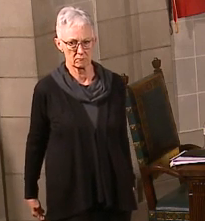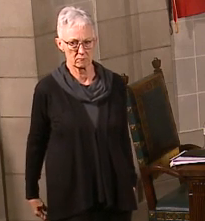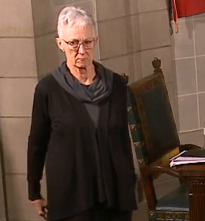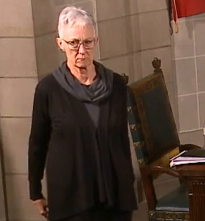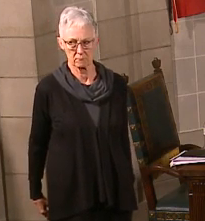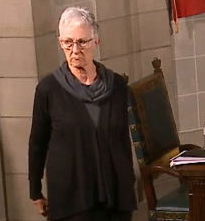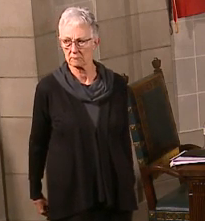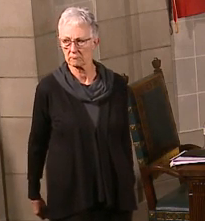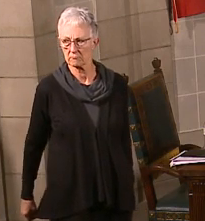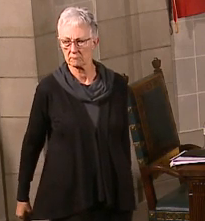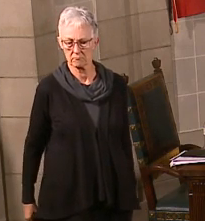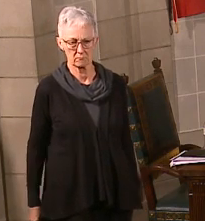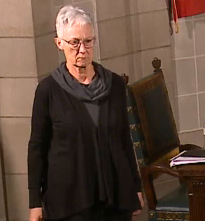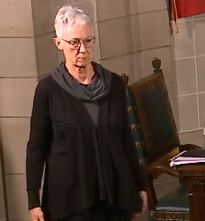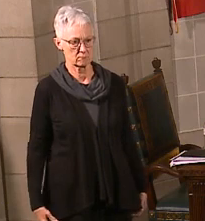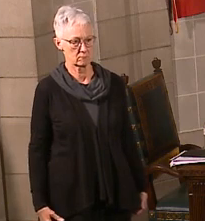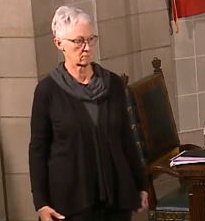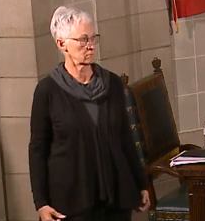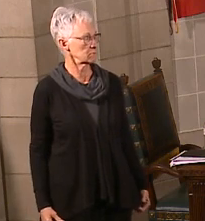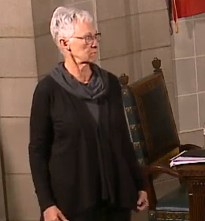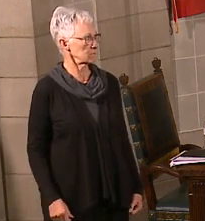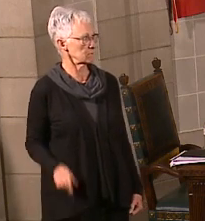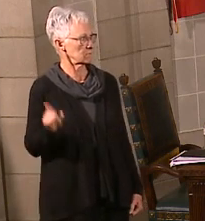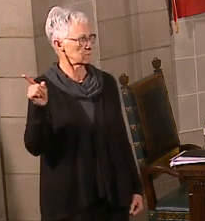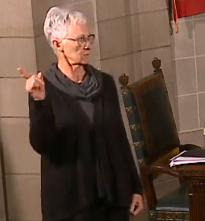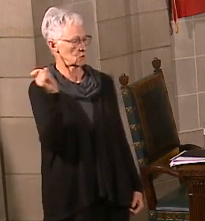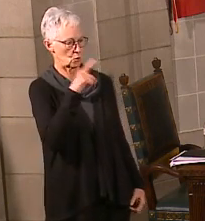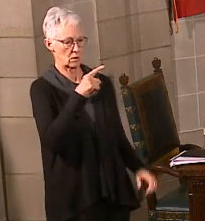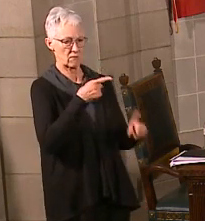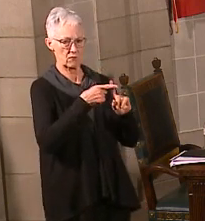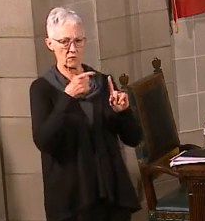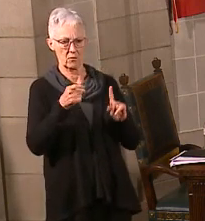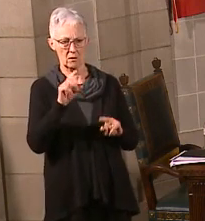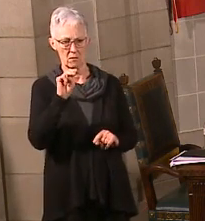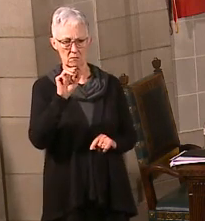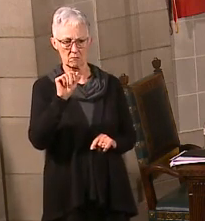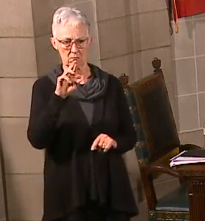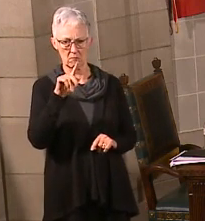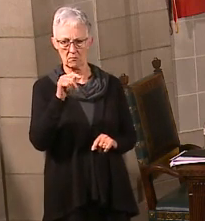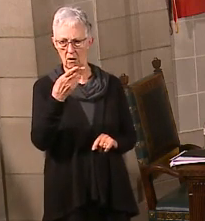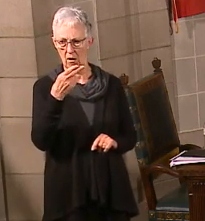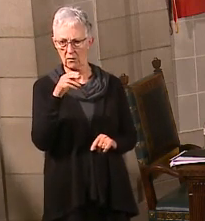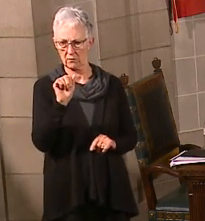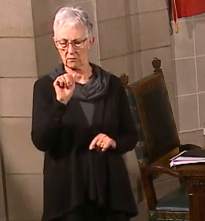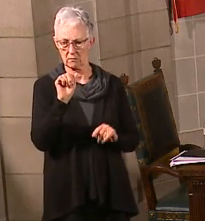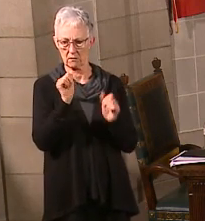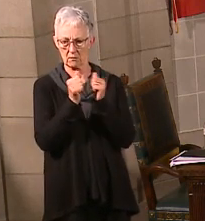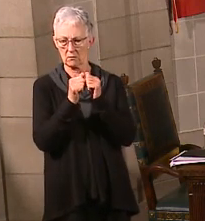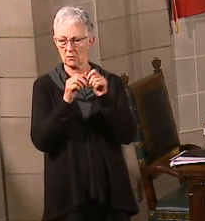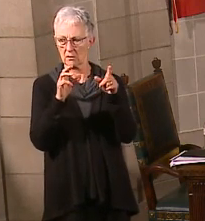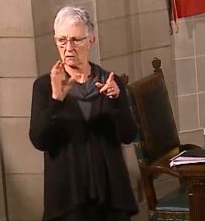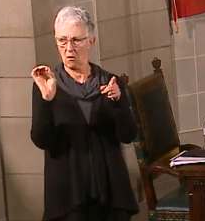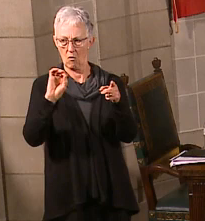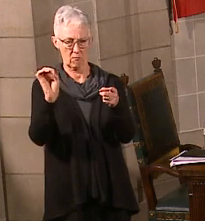problems resolved if they're having them? So the question was from Martha Stoddard at the World Herald with regard to somebody who had